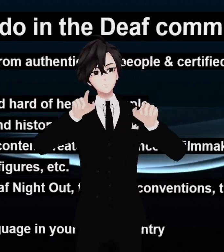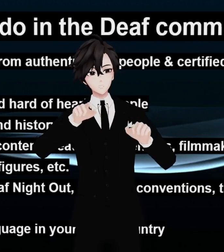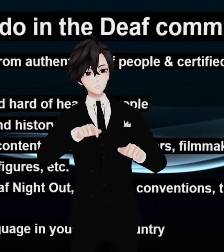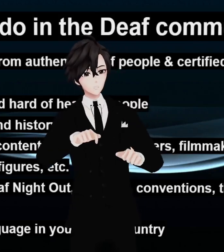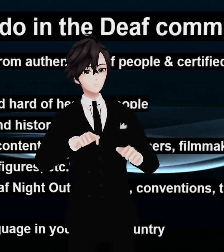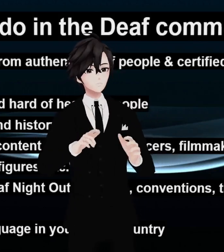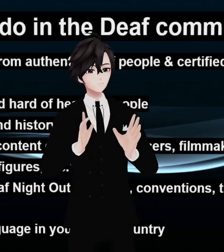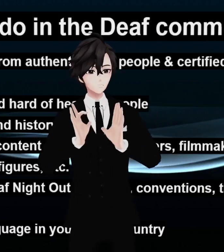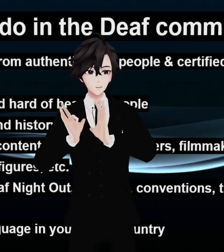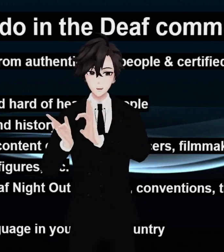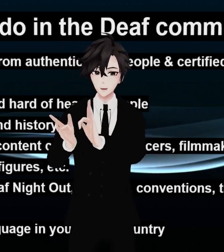should network